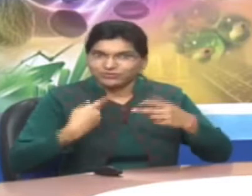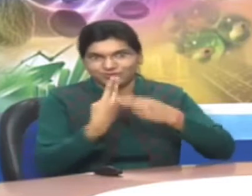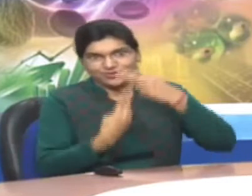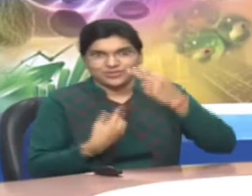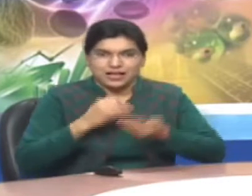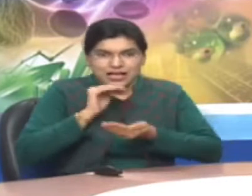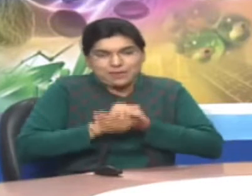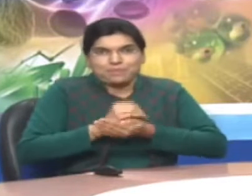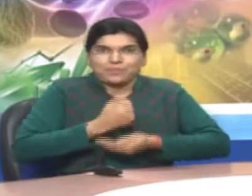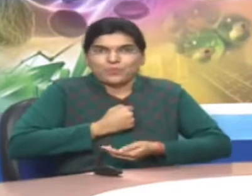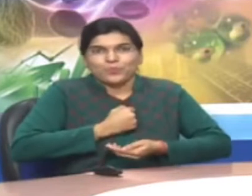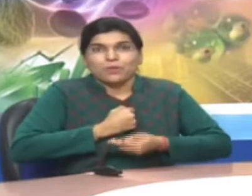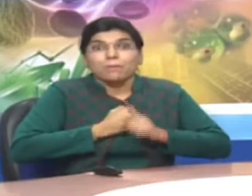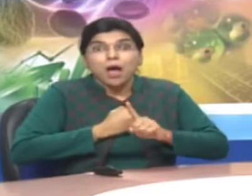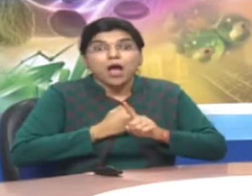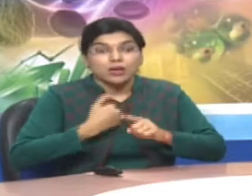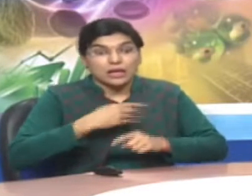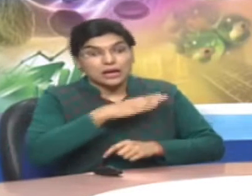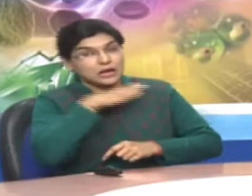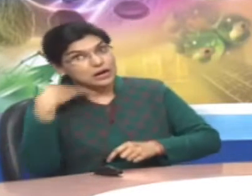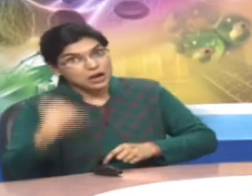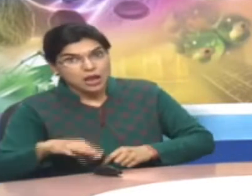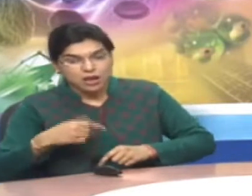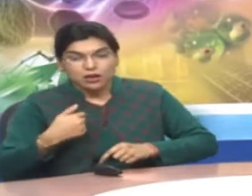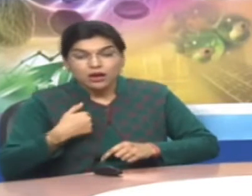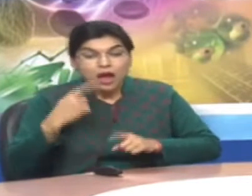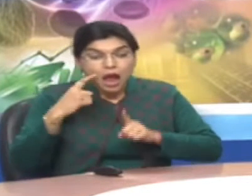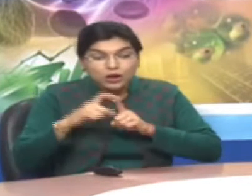When you kill somebody, you can always take their identity,